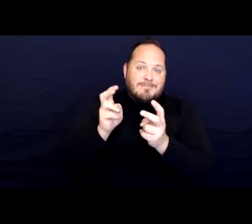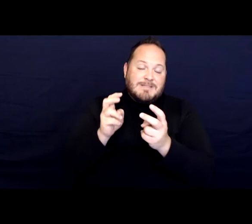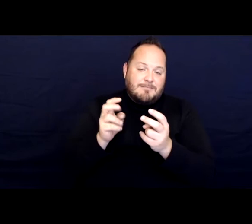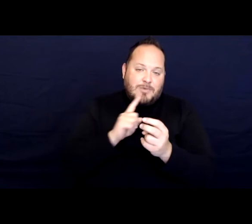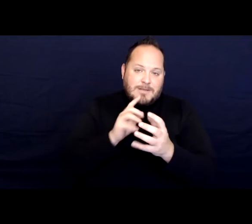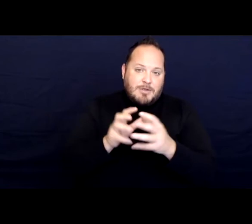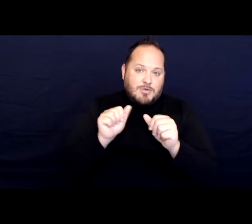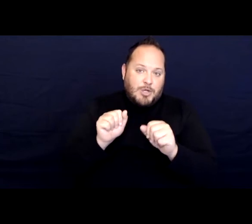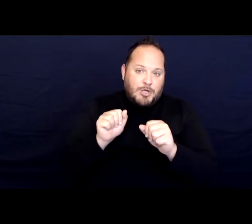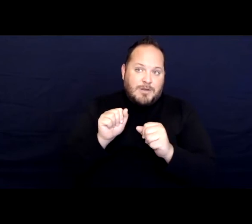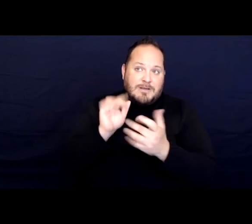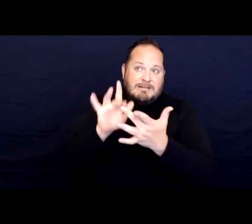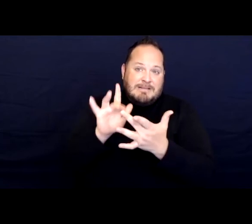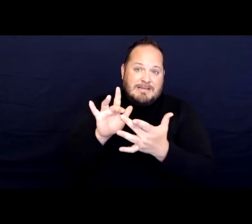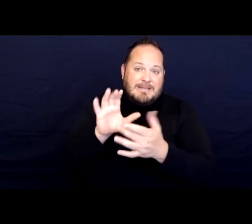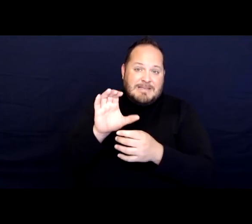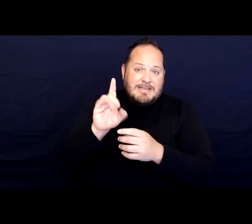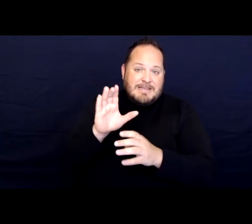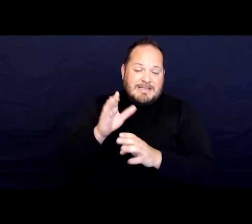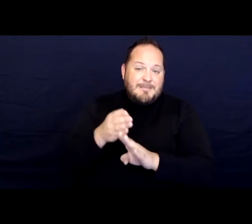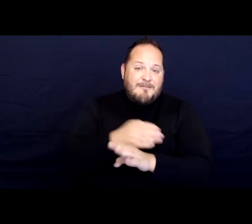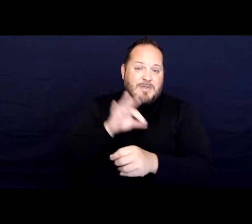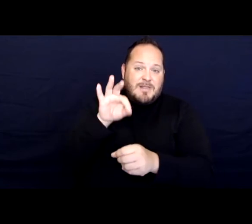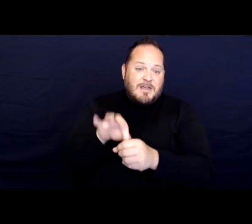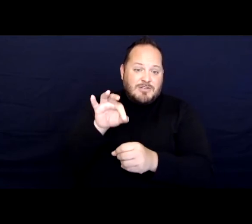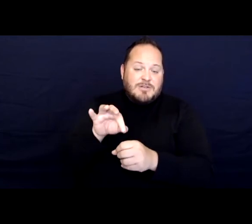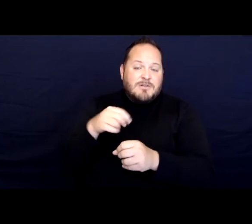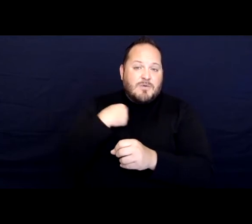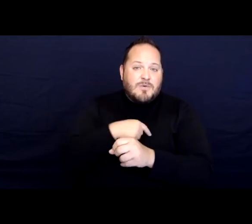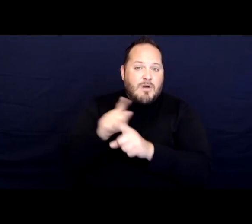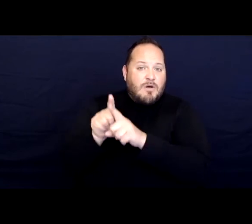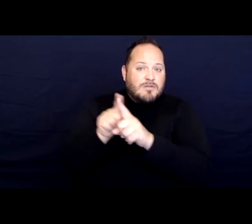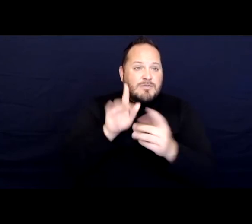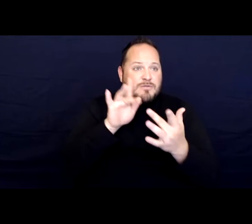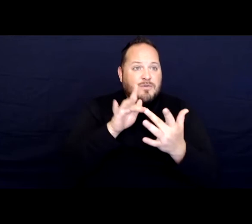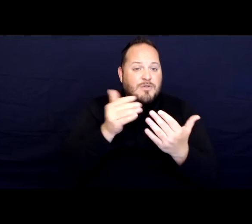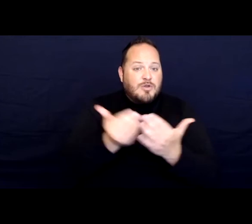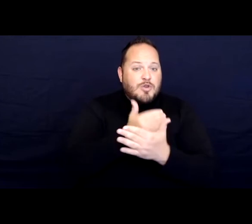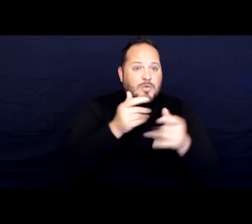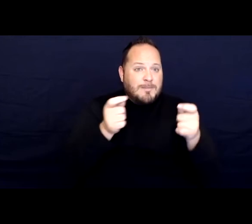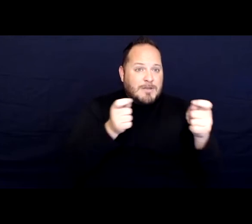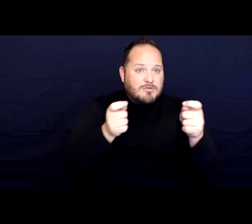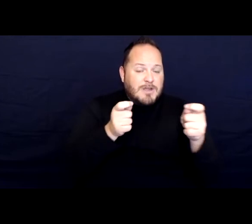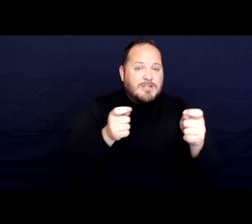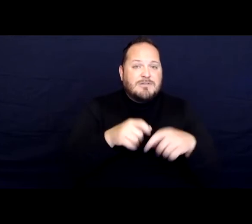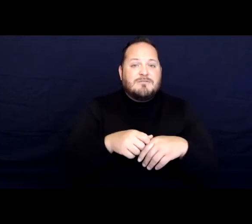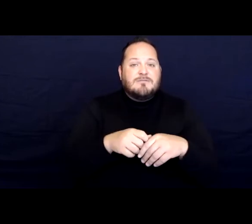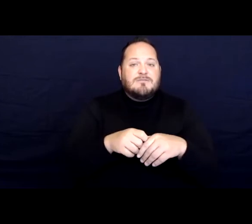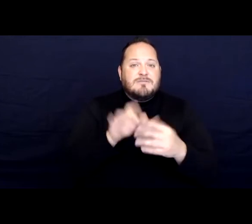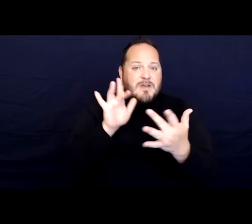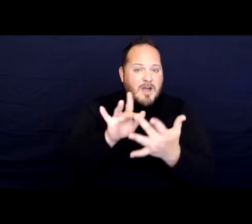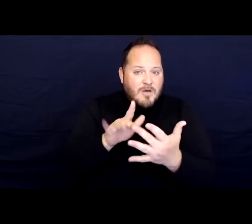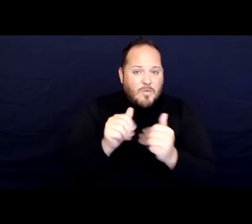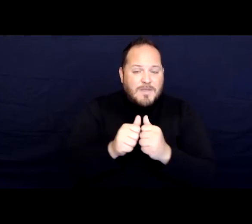the election, the new administration, and talking to the transitional government. One